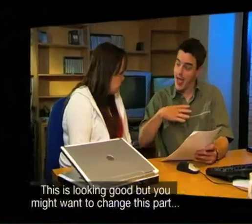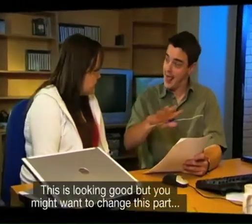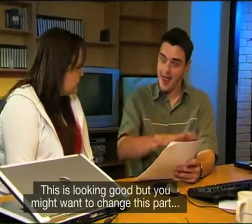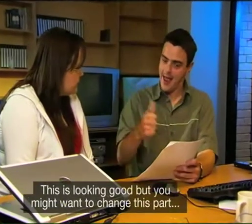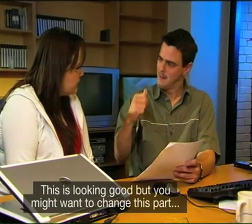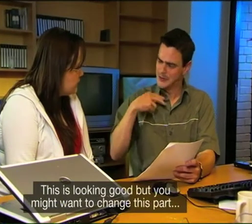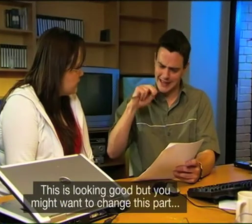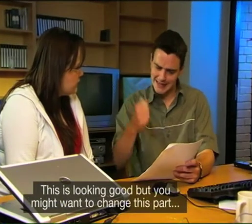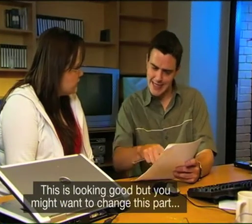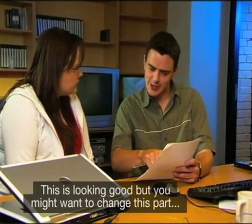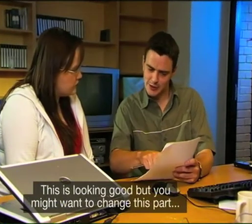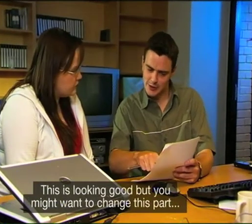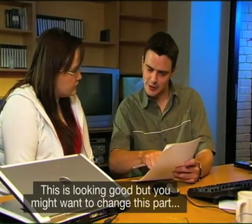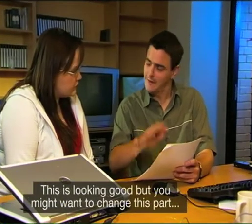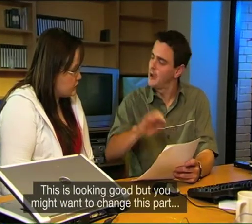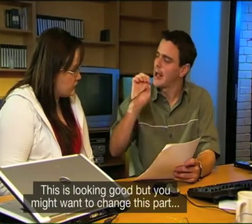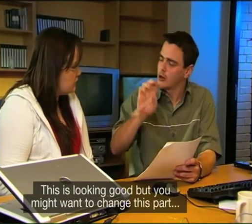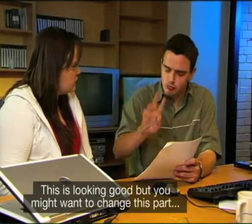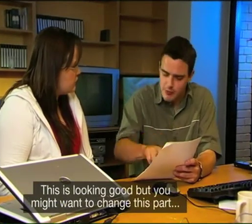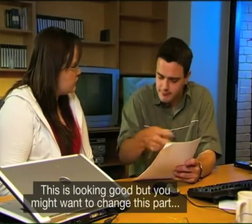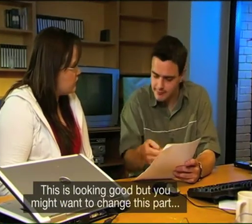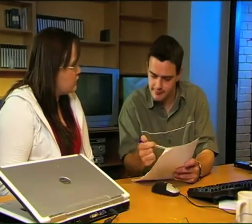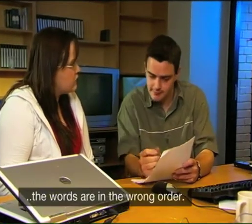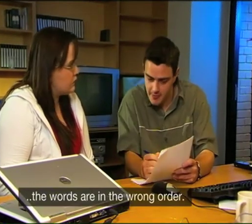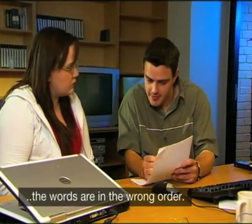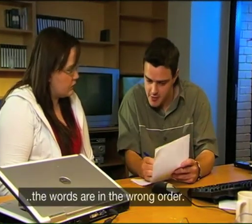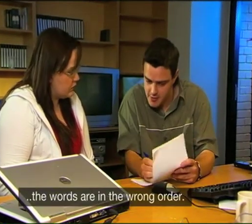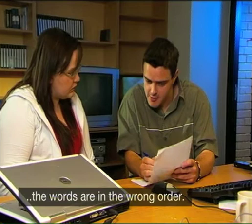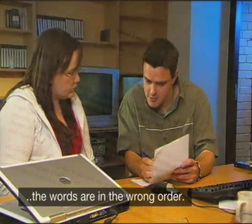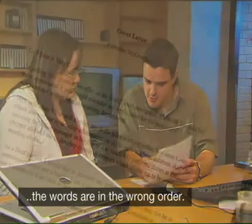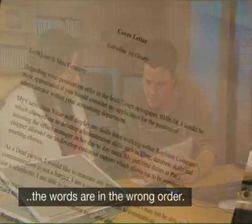Oh, this is looking good, but you might want to change this part. The words are in the wrong order.